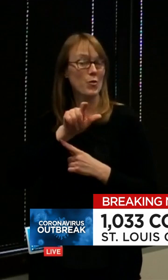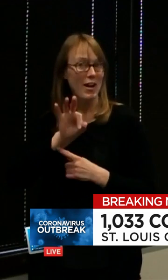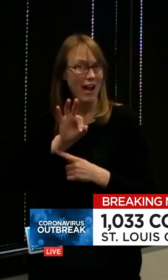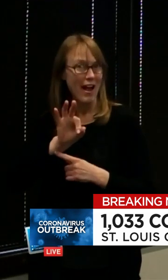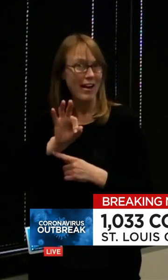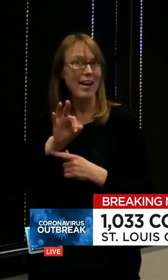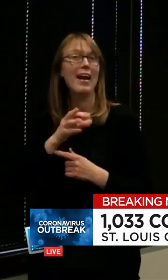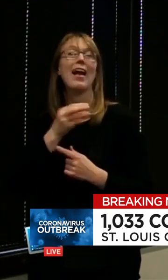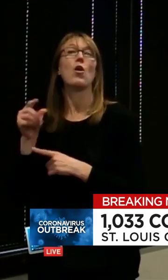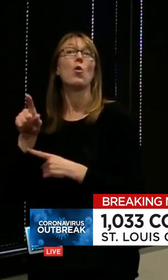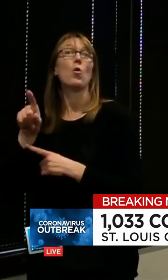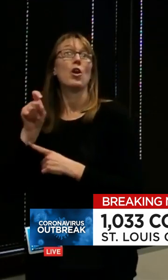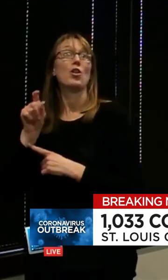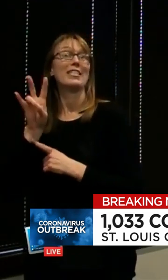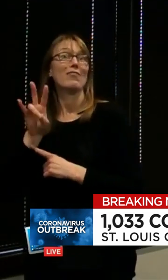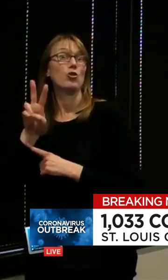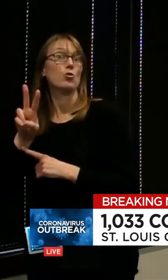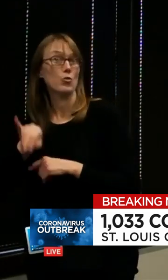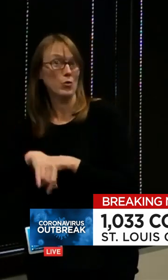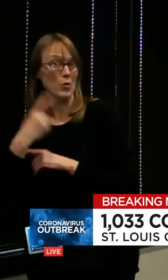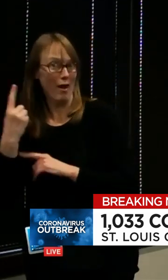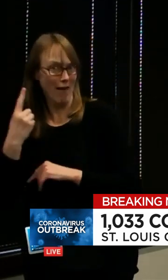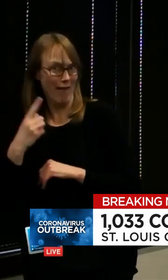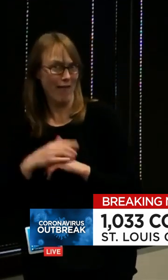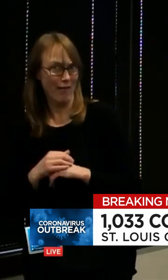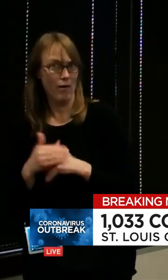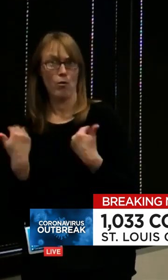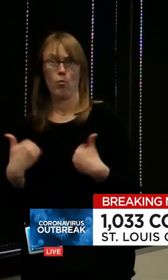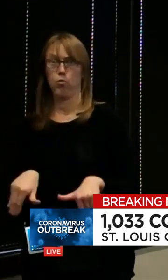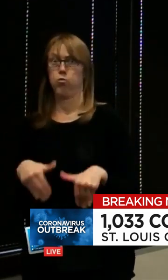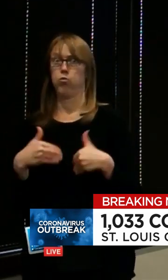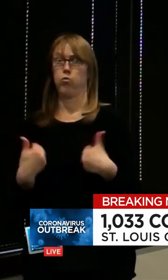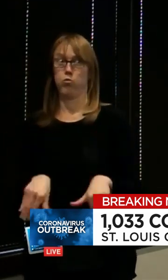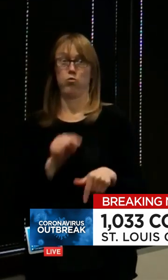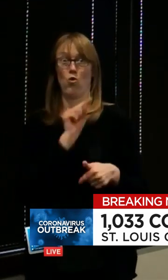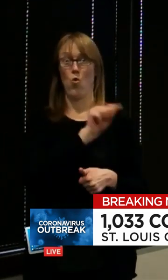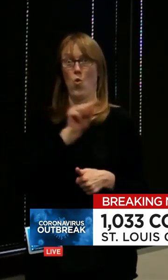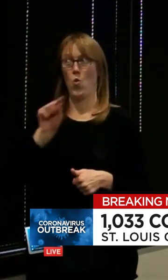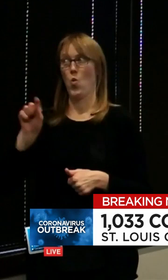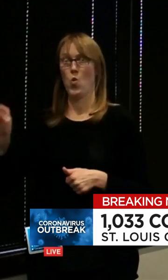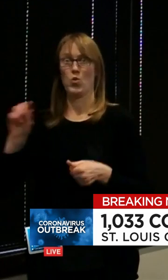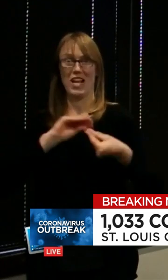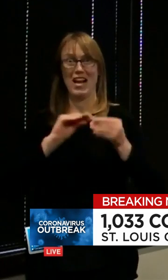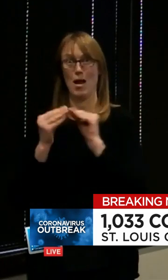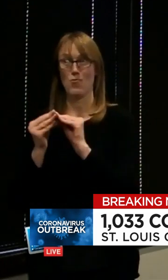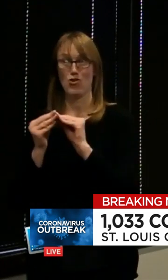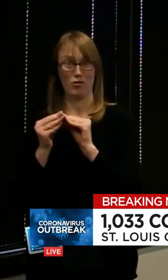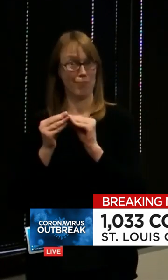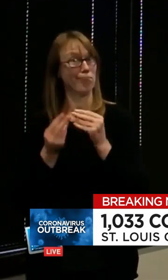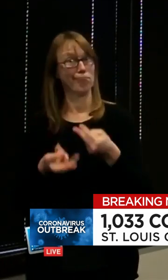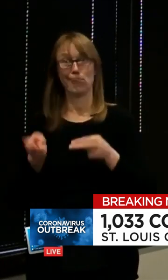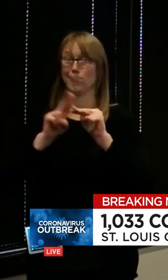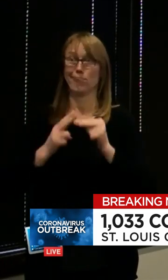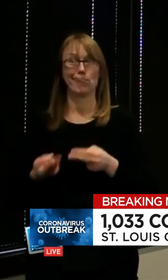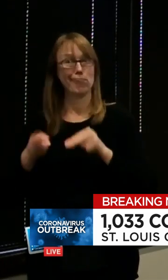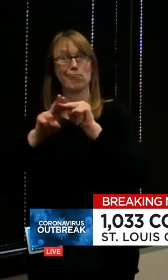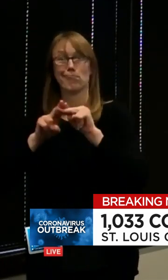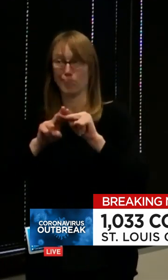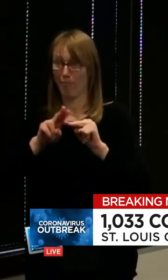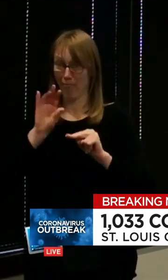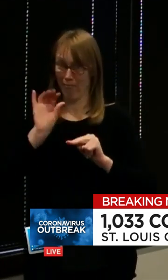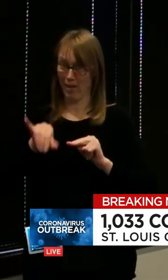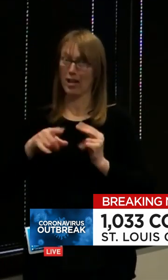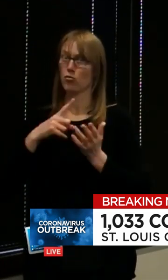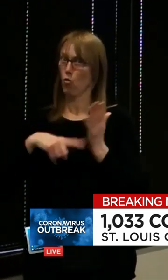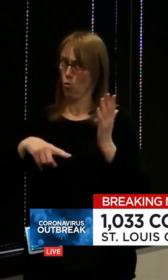today. So as you can see, these numbers are increasing, which is what we expected. These are what our models have shown,